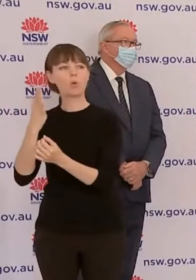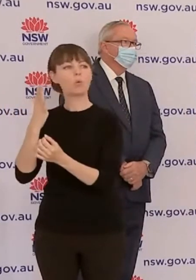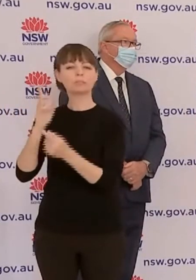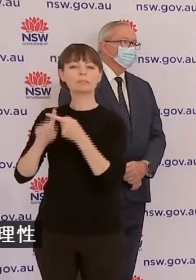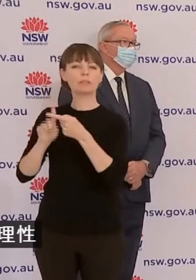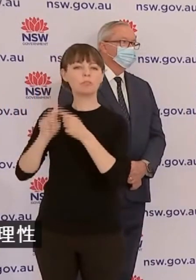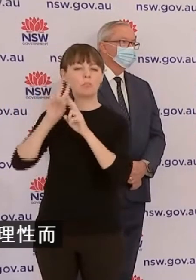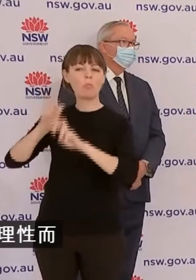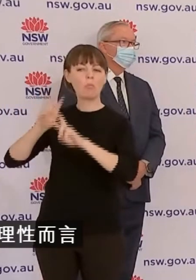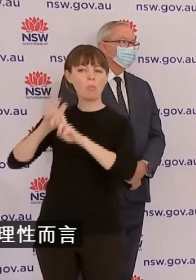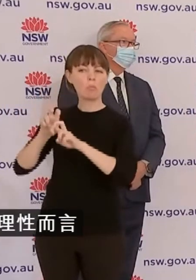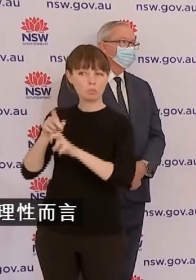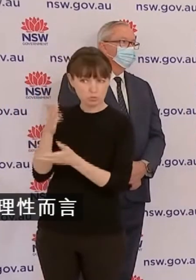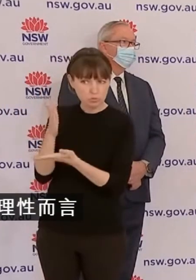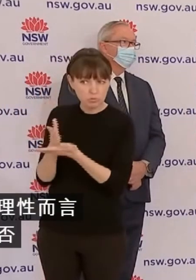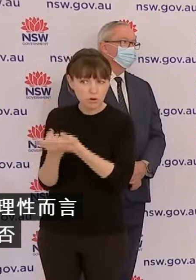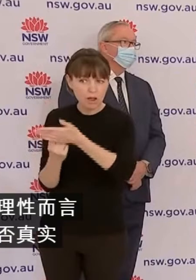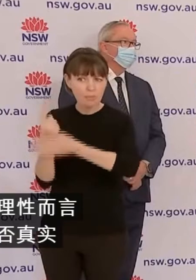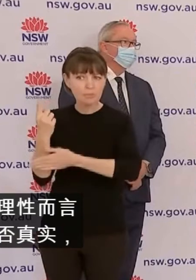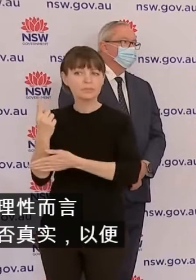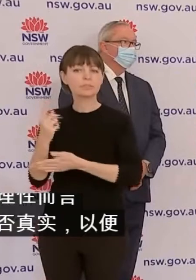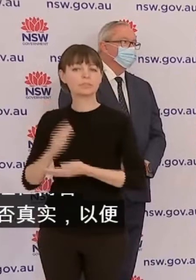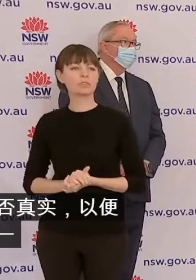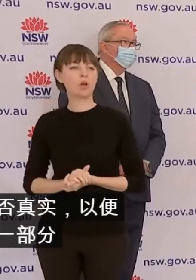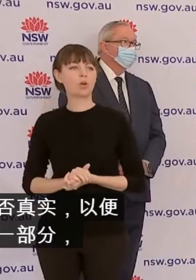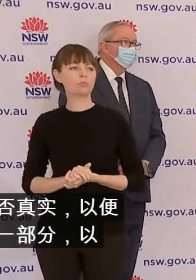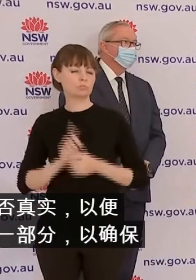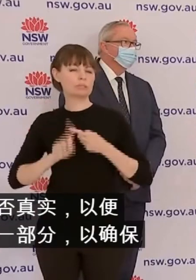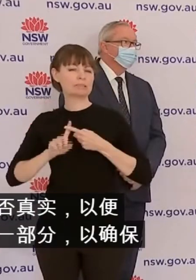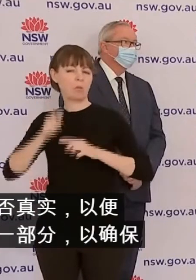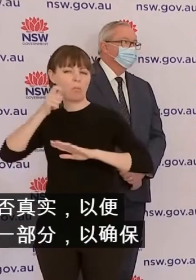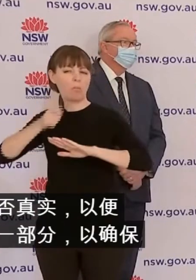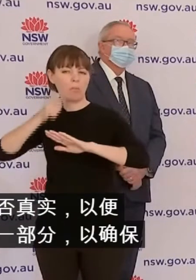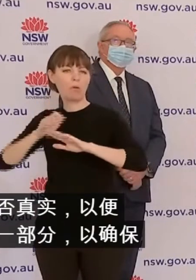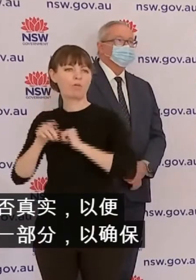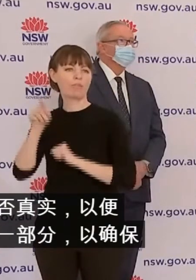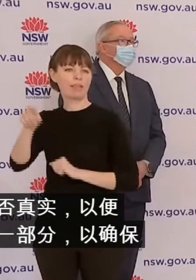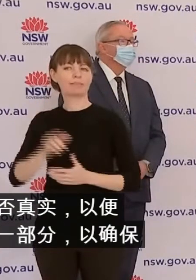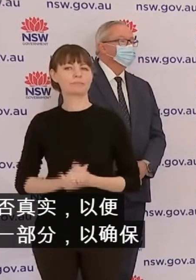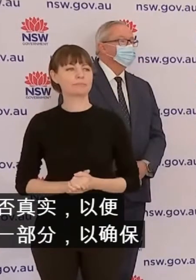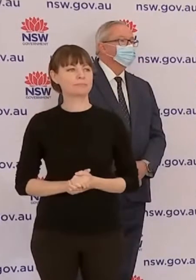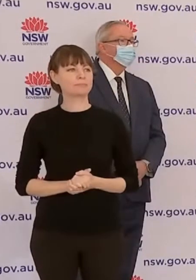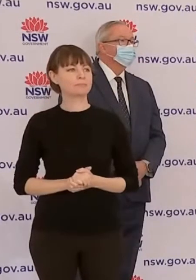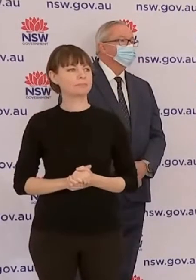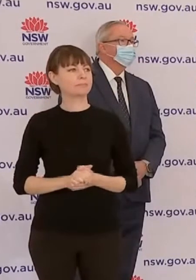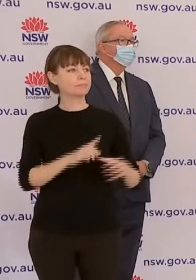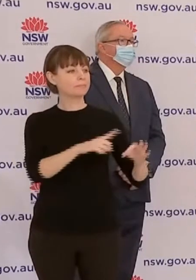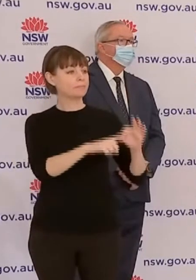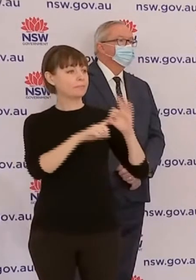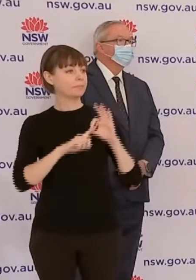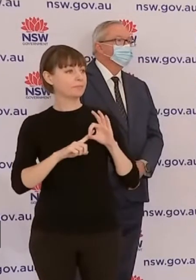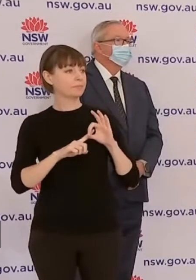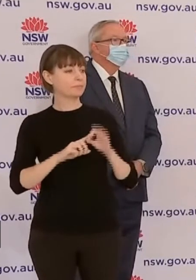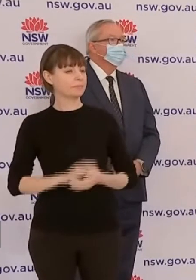its reasonableness, in terms of the orders. So that will form part of the investigation for sure. Given regional towns are going into lockdown in a